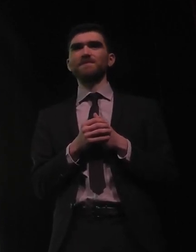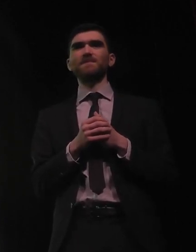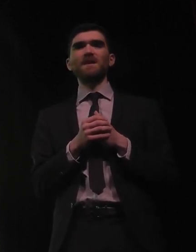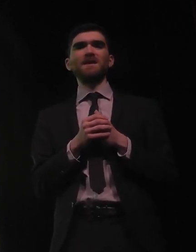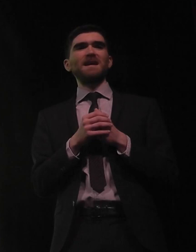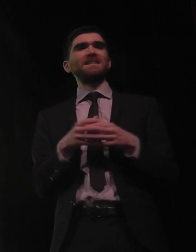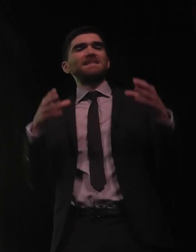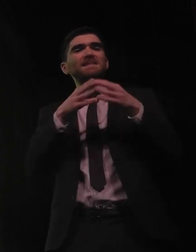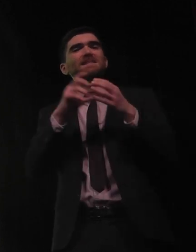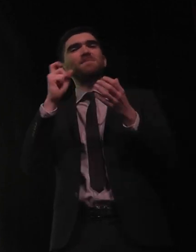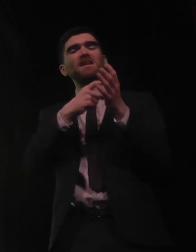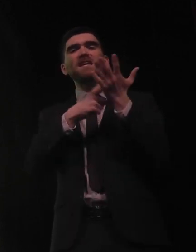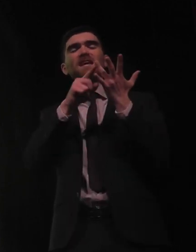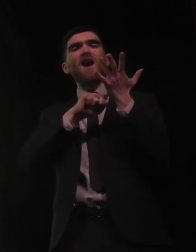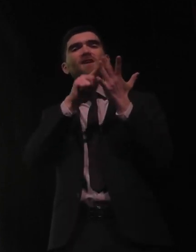Brighton.